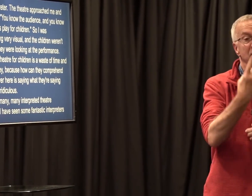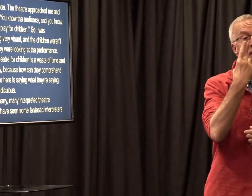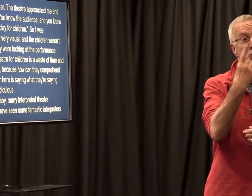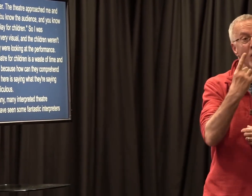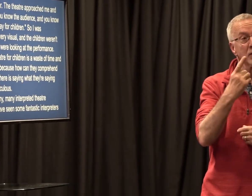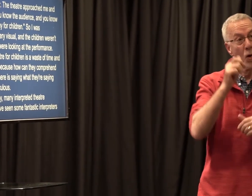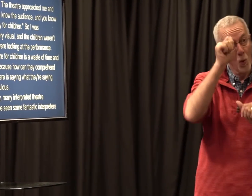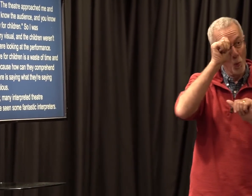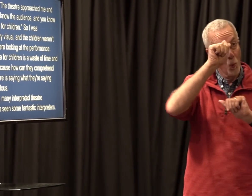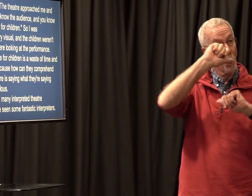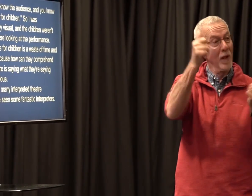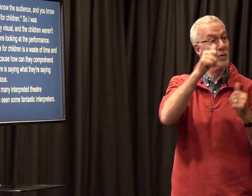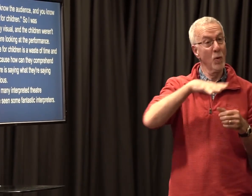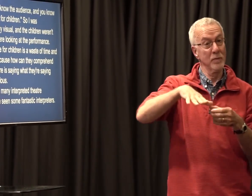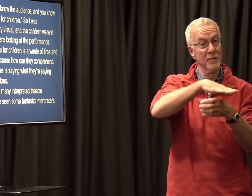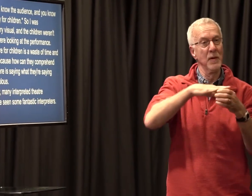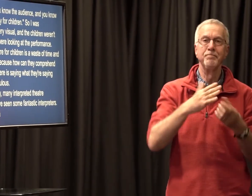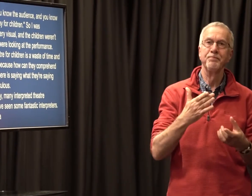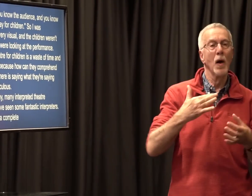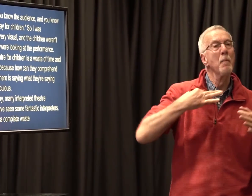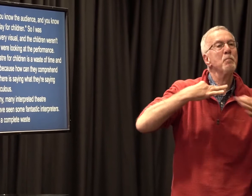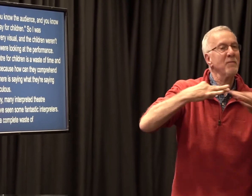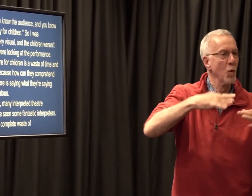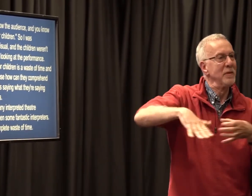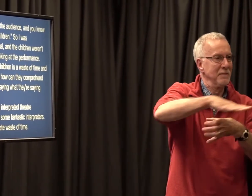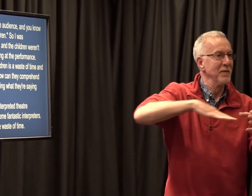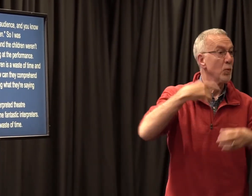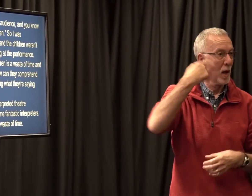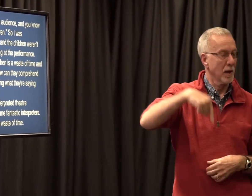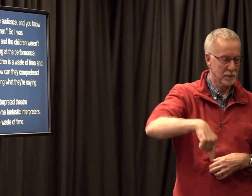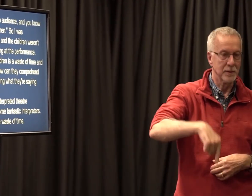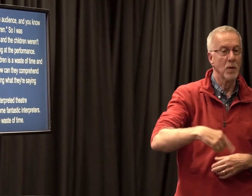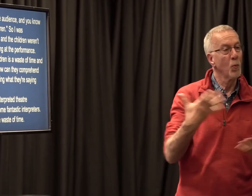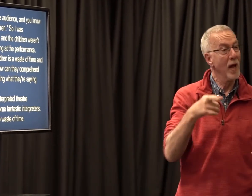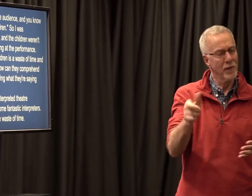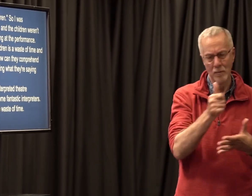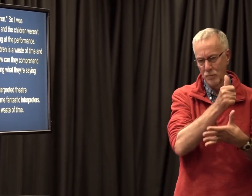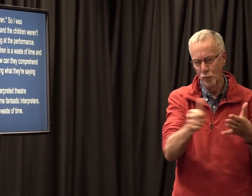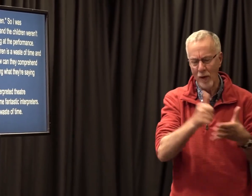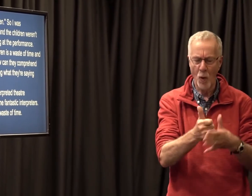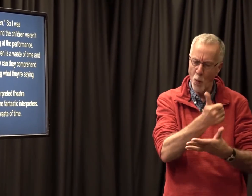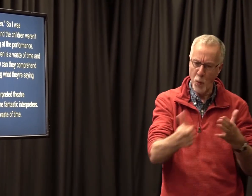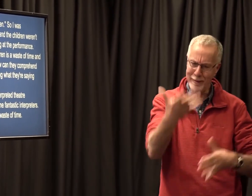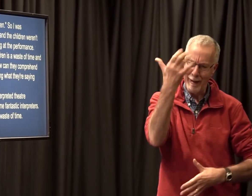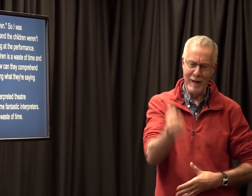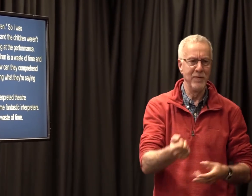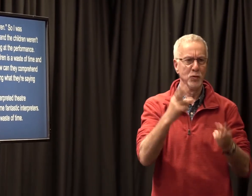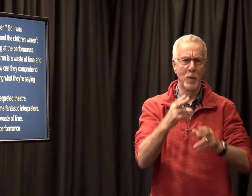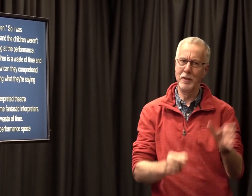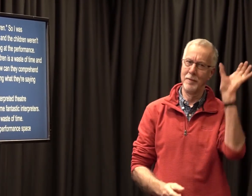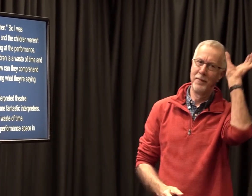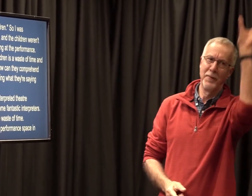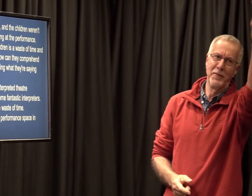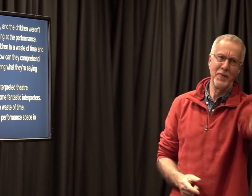but it was actually a complete waste of time. There is one very well-known performance space in London where